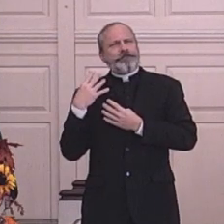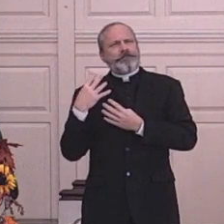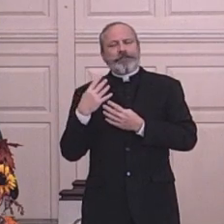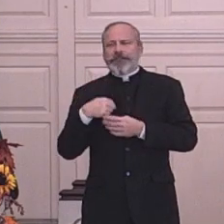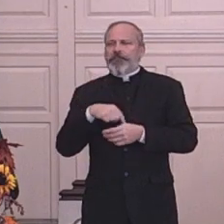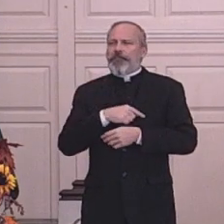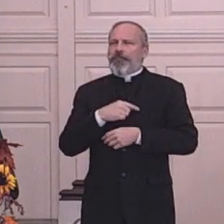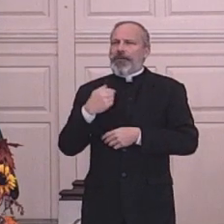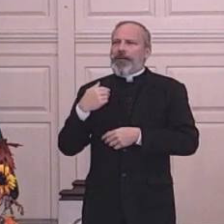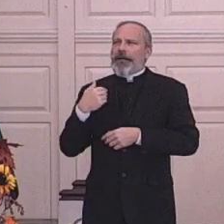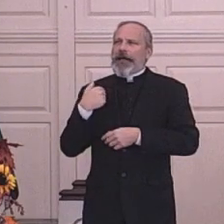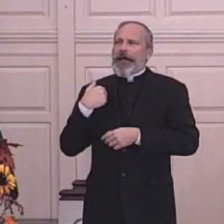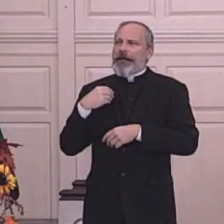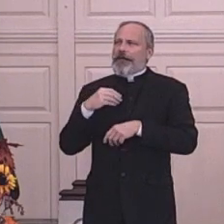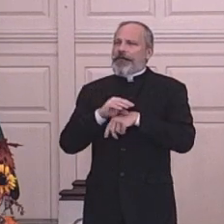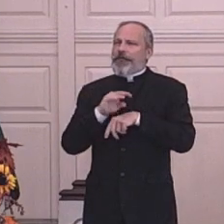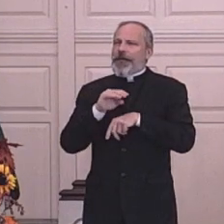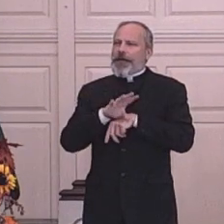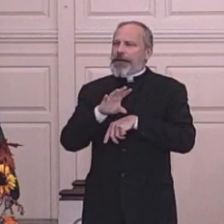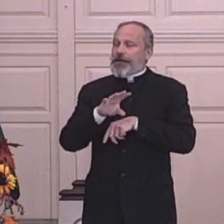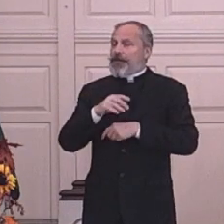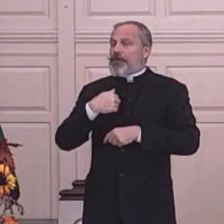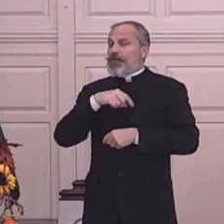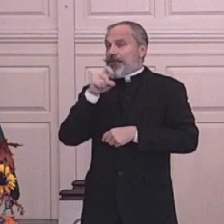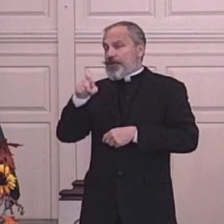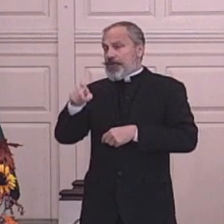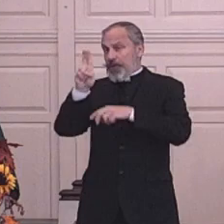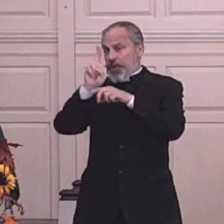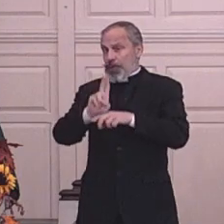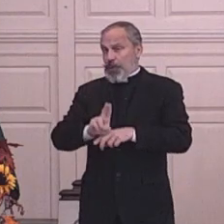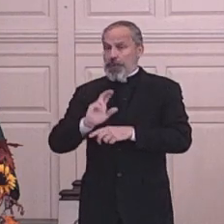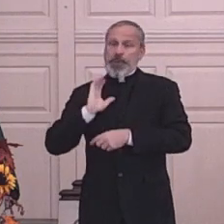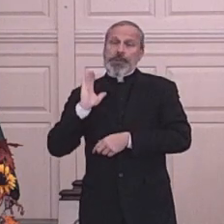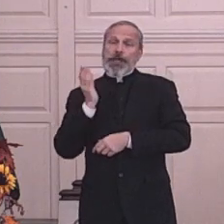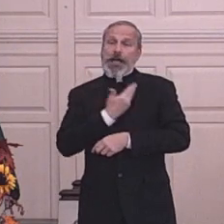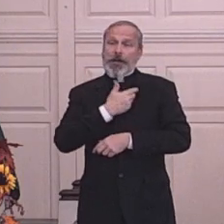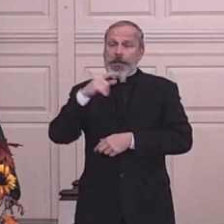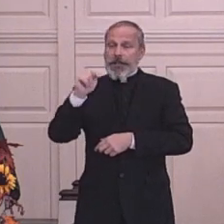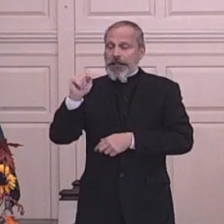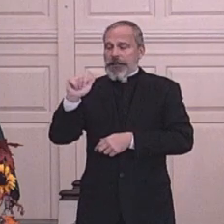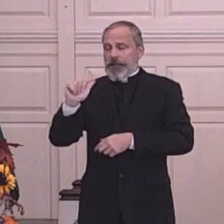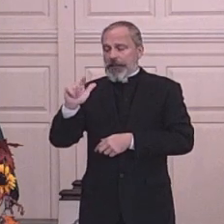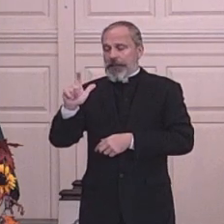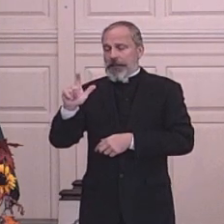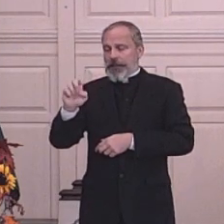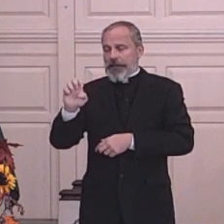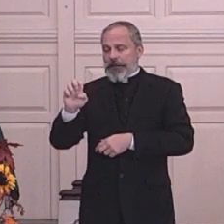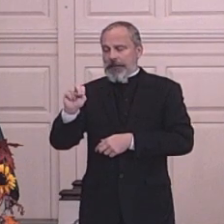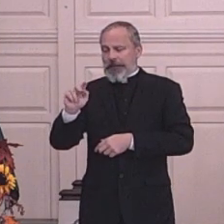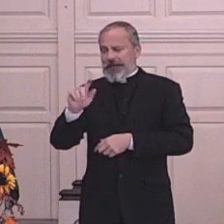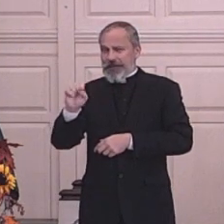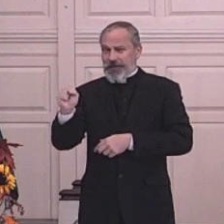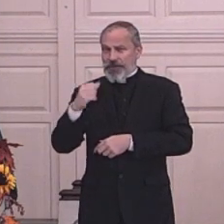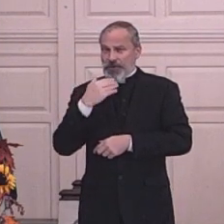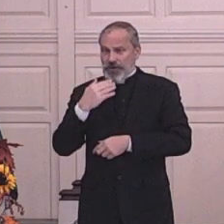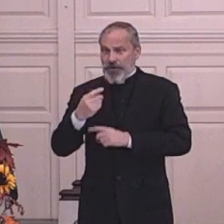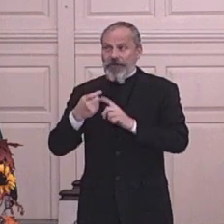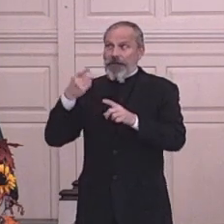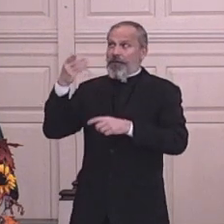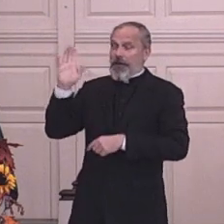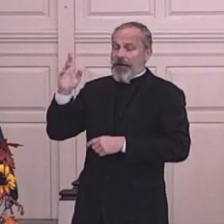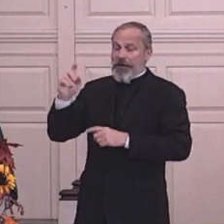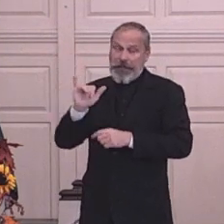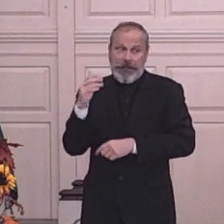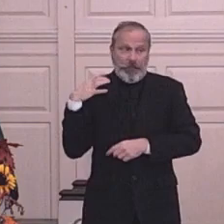We have been advised that we should use our talents very well. The talents are from God. Just like we have heard, the